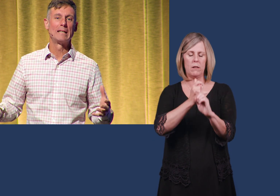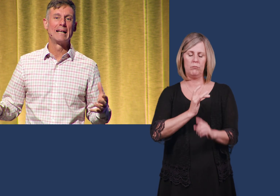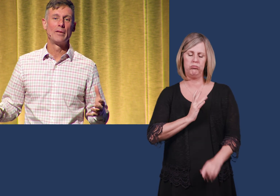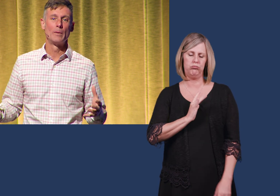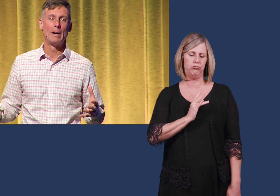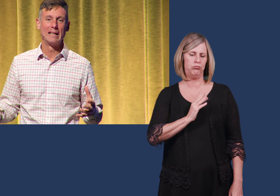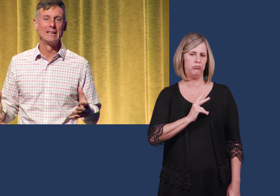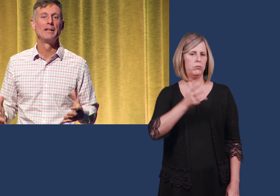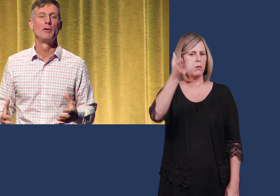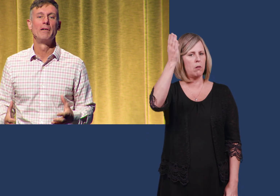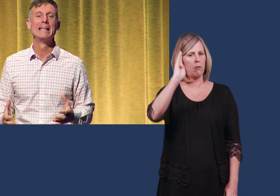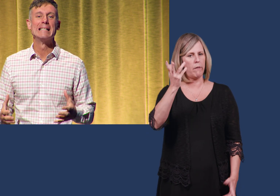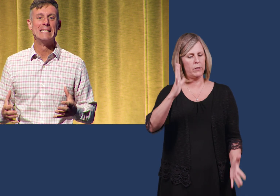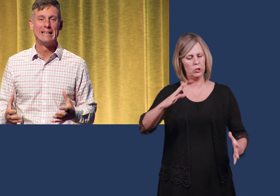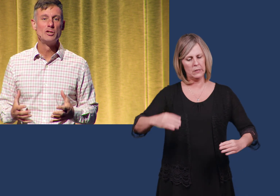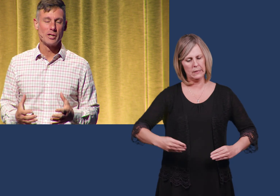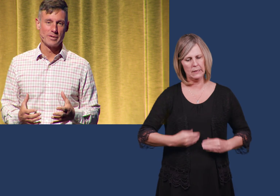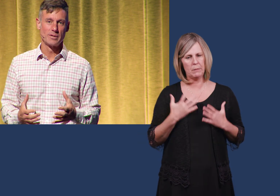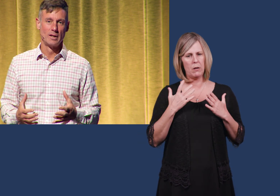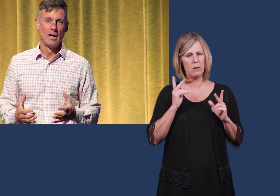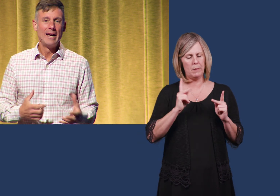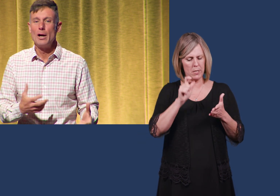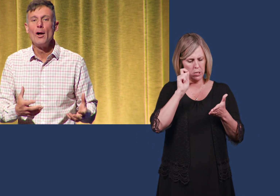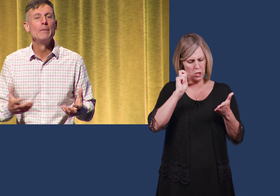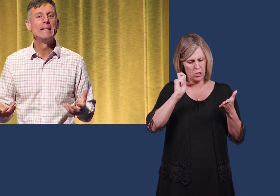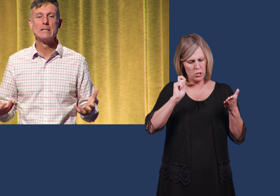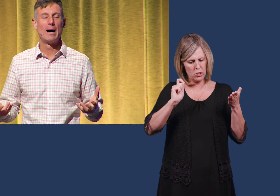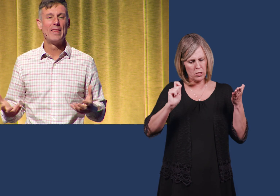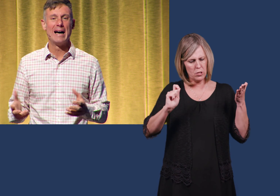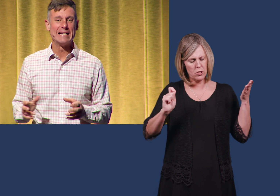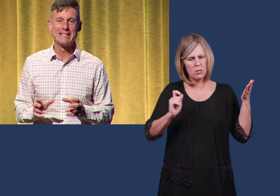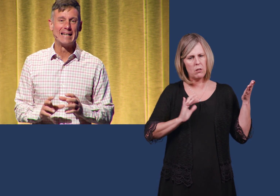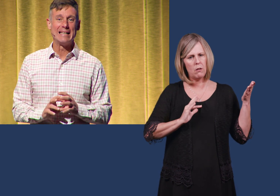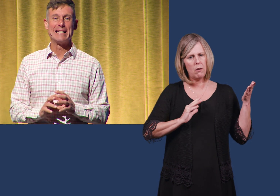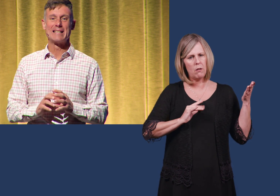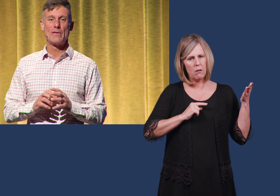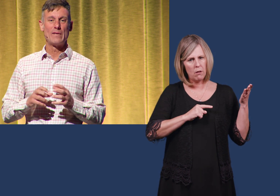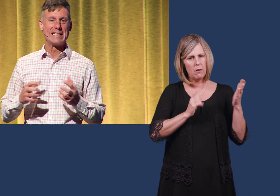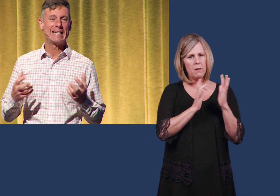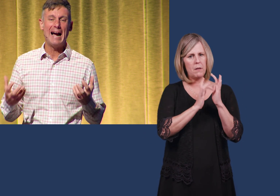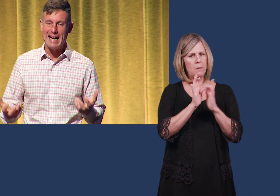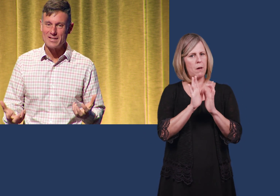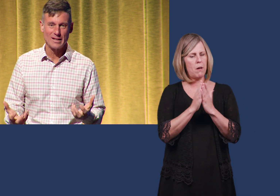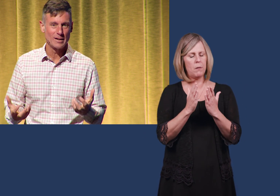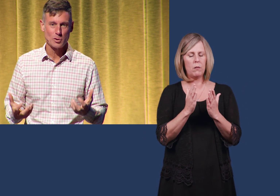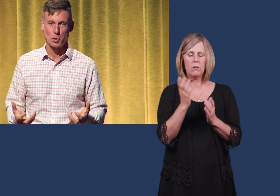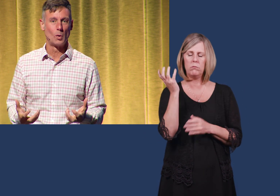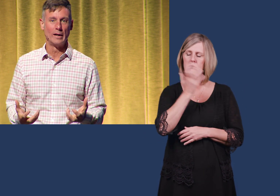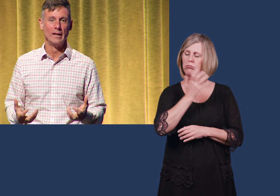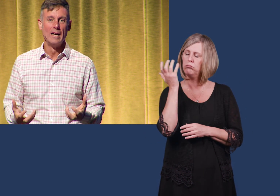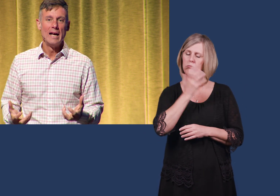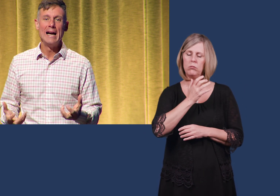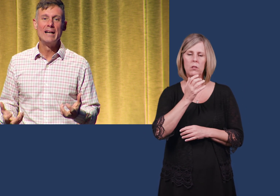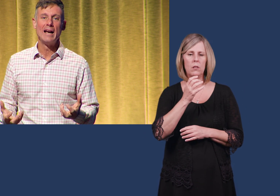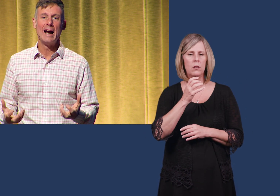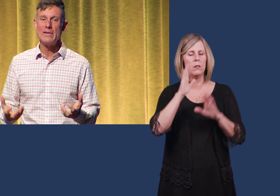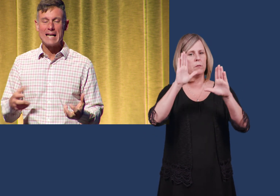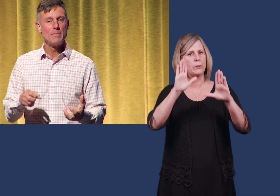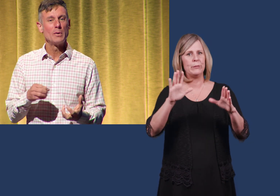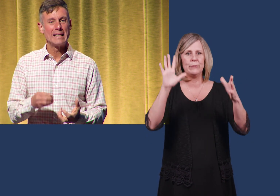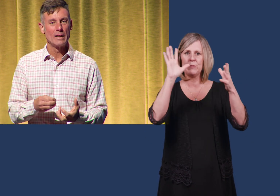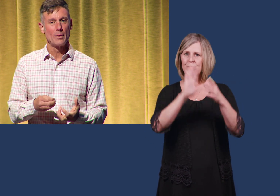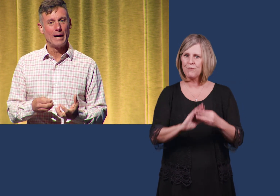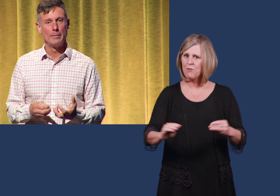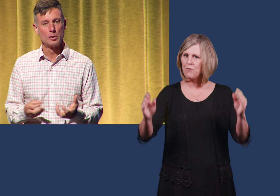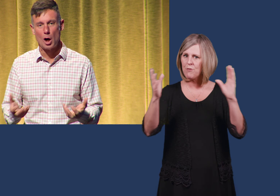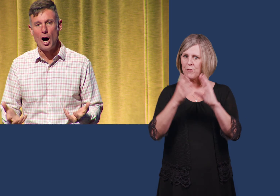was put together by literary ninjas. All he means by that is that it is a fantastic story. And every time